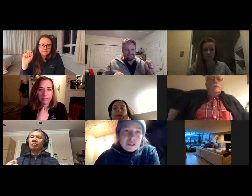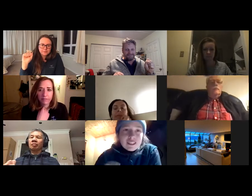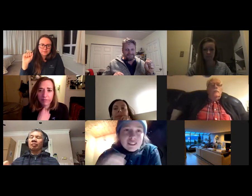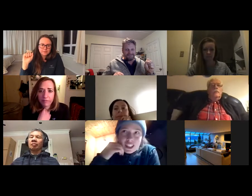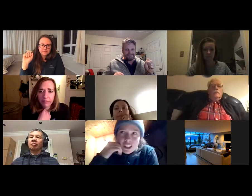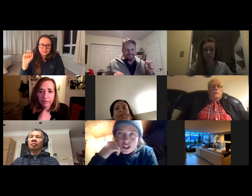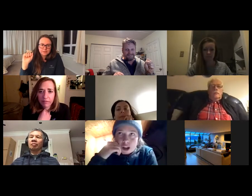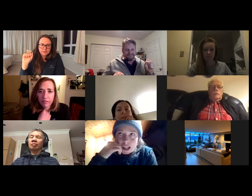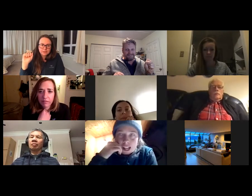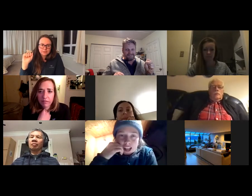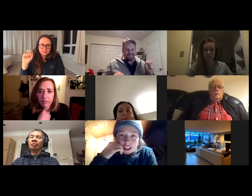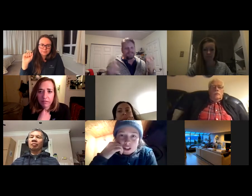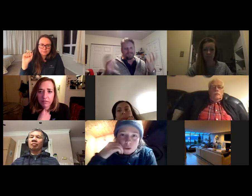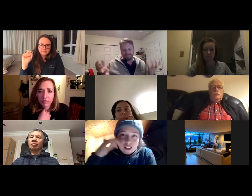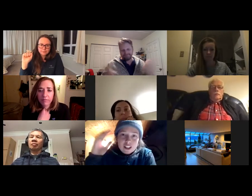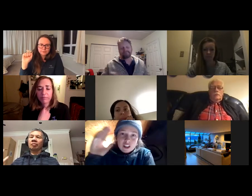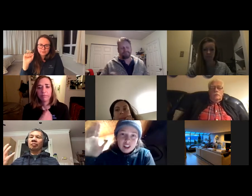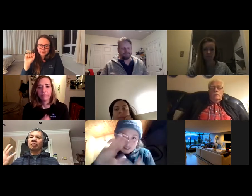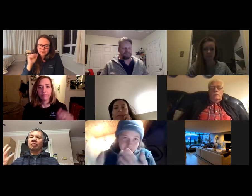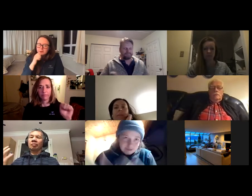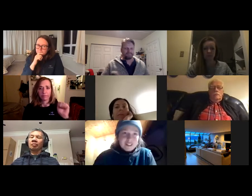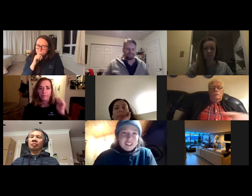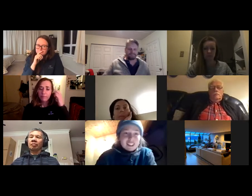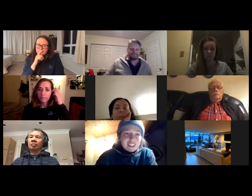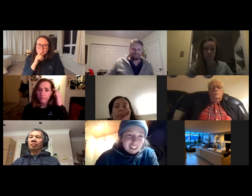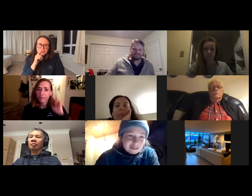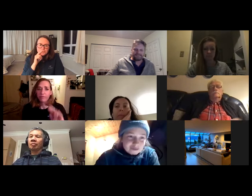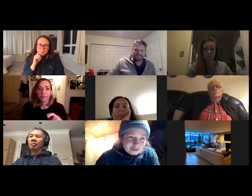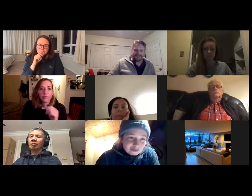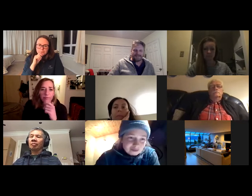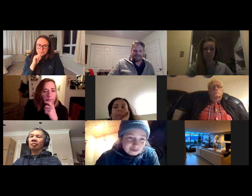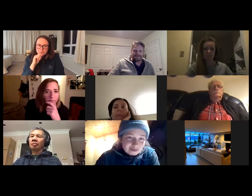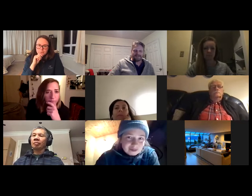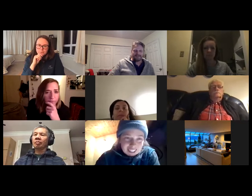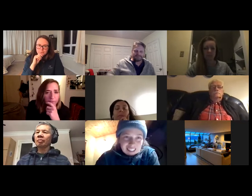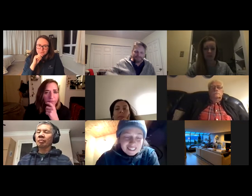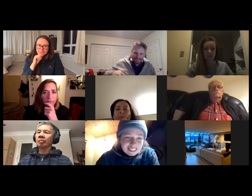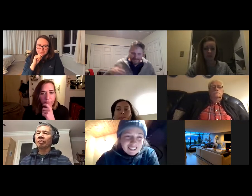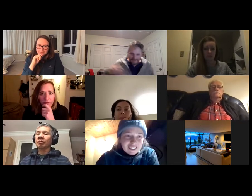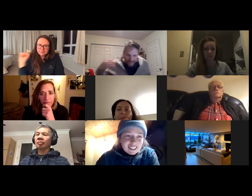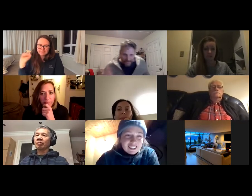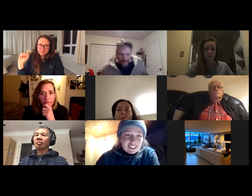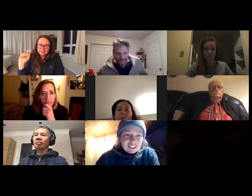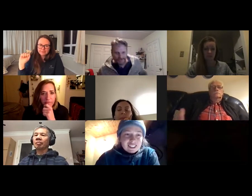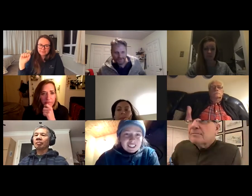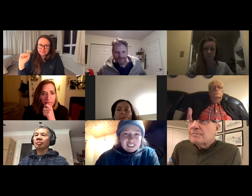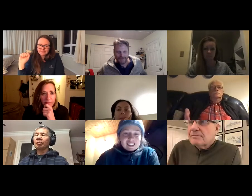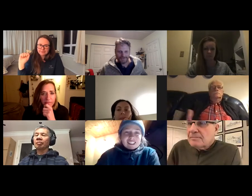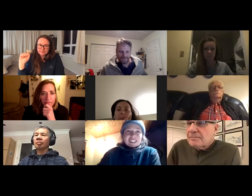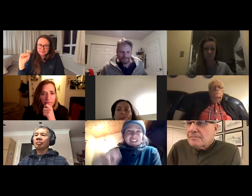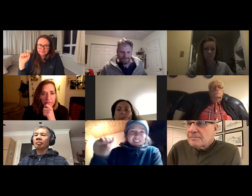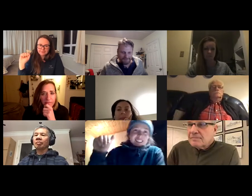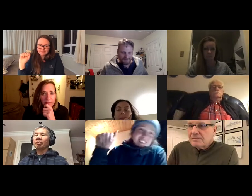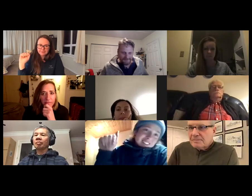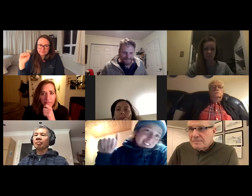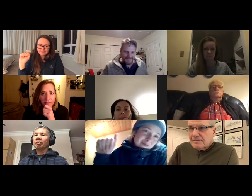I believe it's like your dominant hand. So what is your, yeah. Is your signing hand. Okay, so yeah. Can you show us what an A